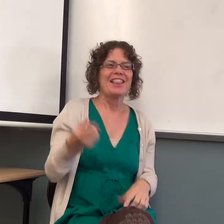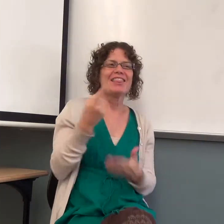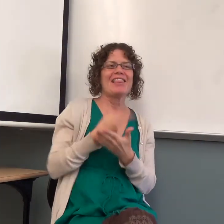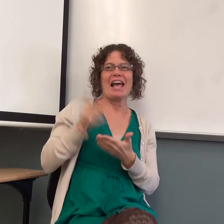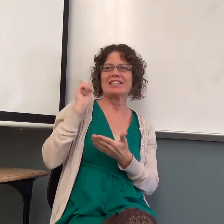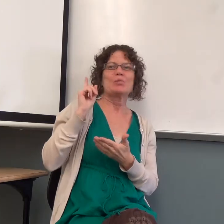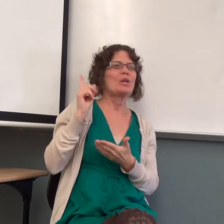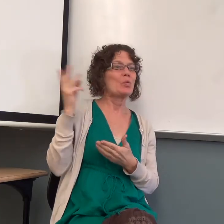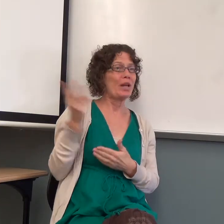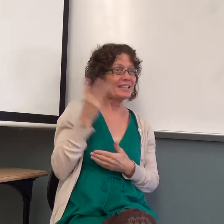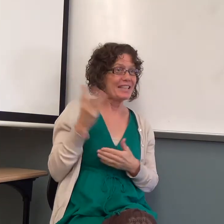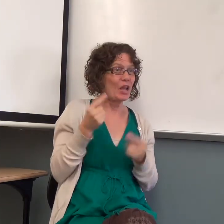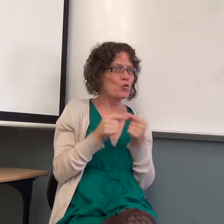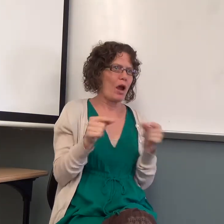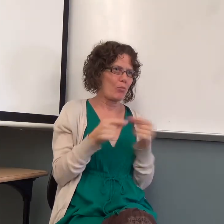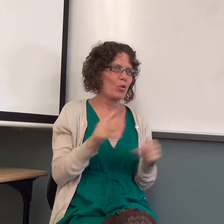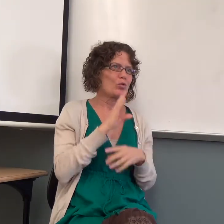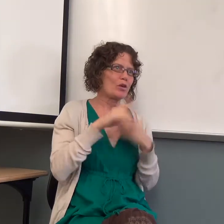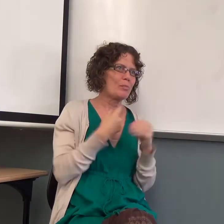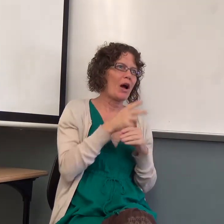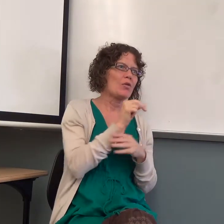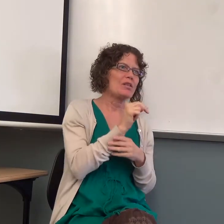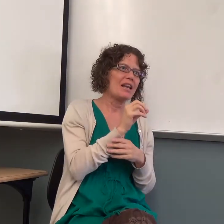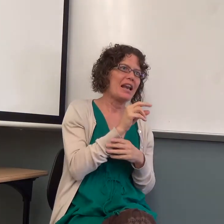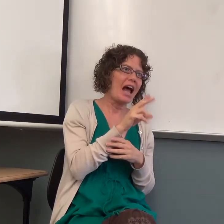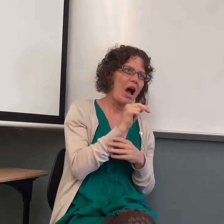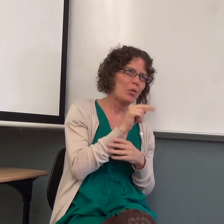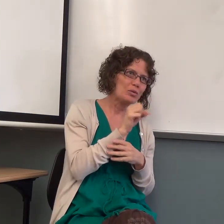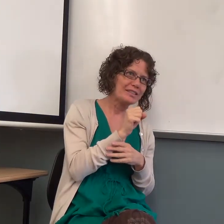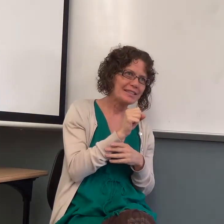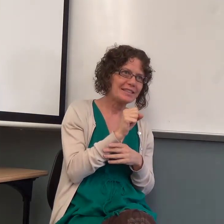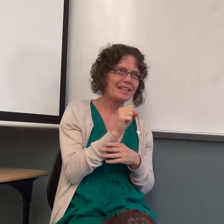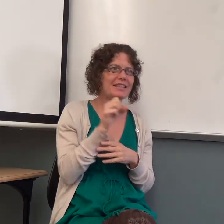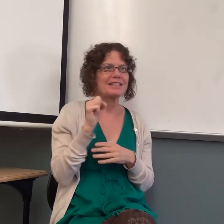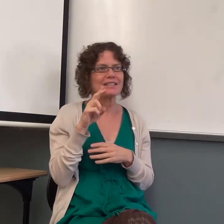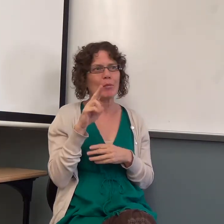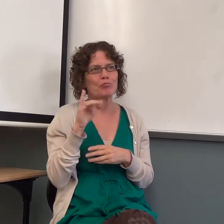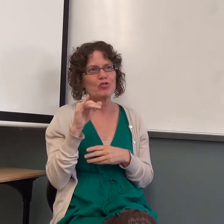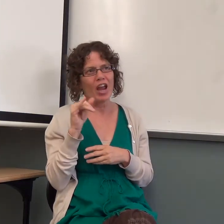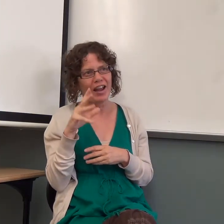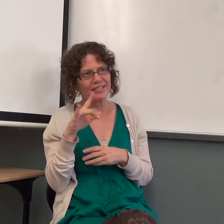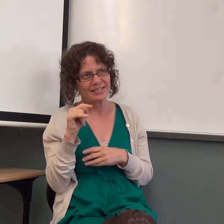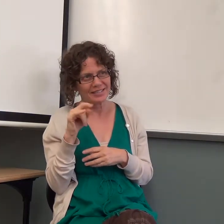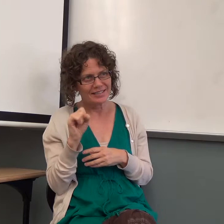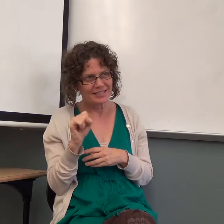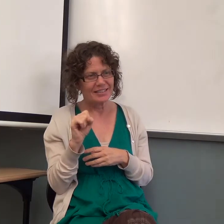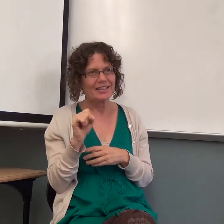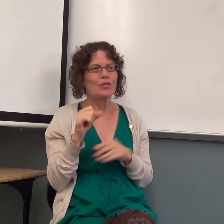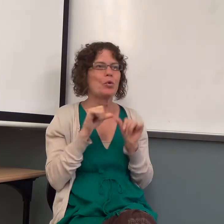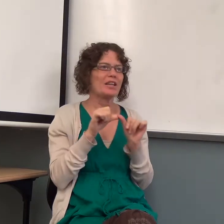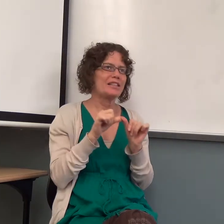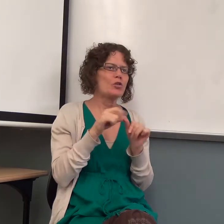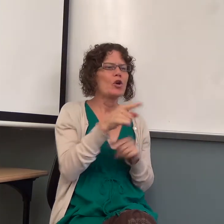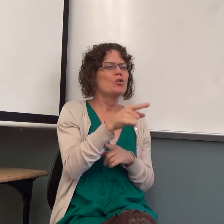Wednesday. Remember? We talked about nouns, we talked about subjects, right? And we're going to continue to do that. You guys are working in your ECC lab